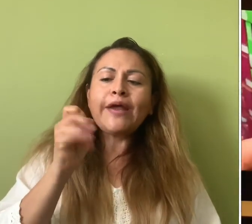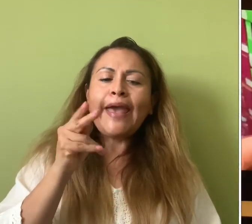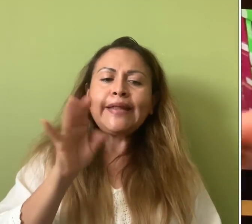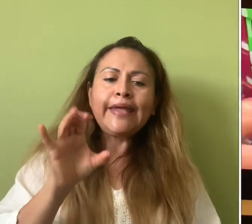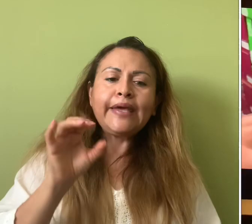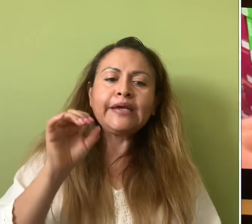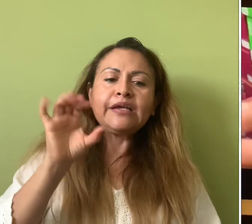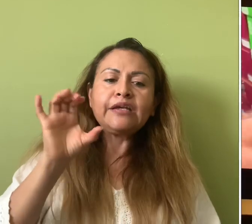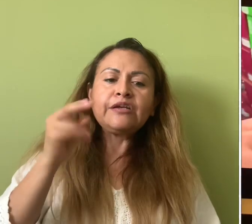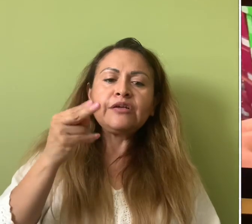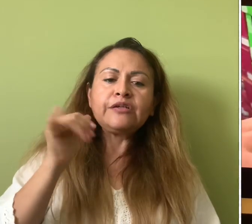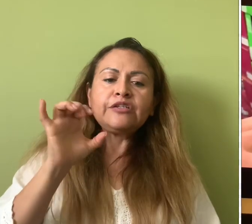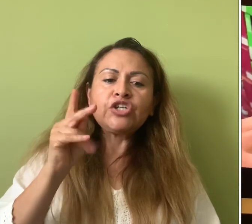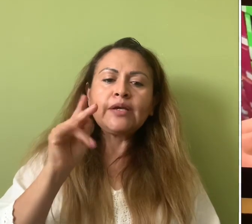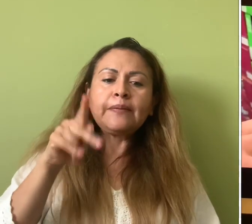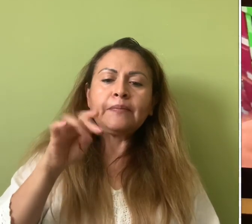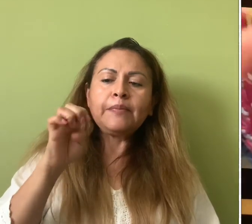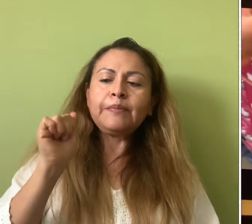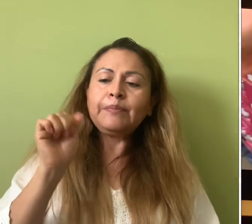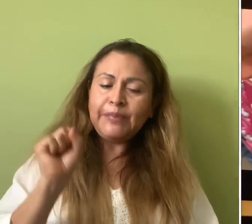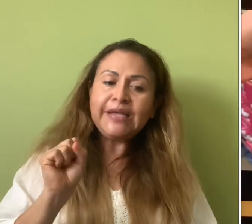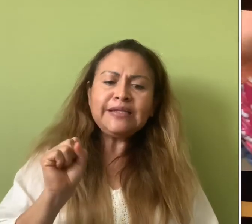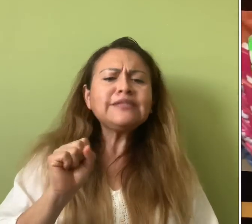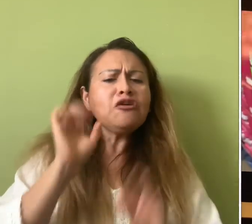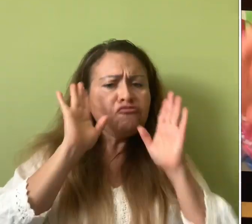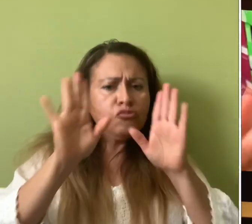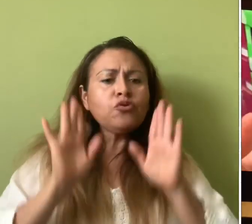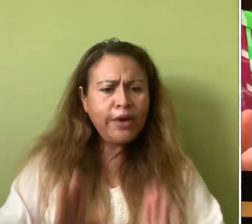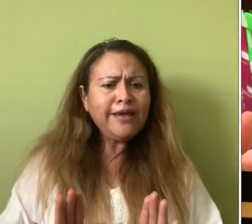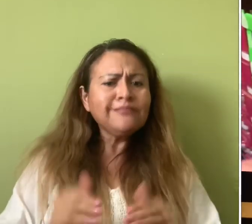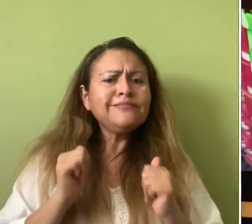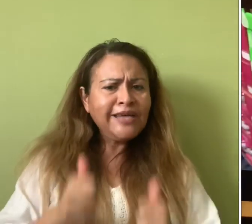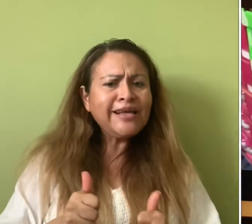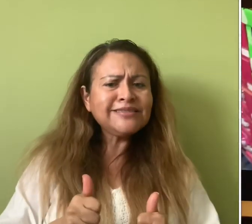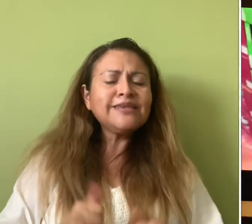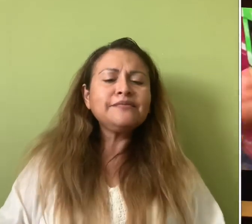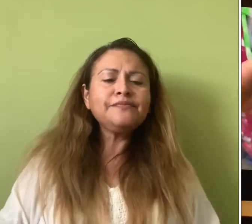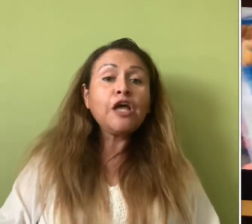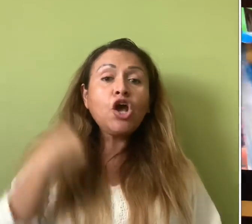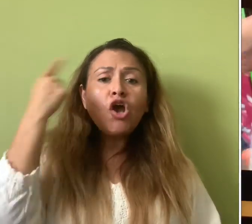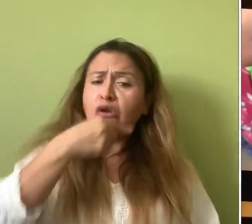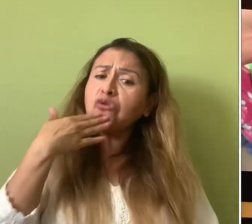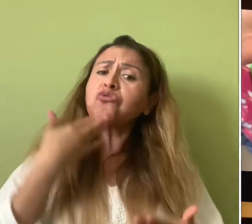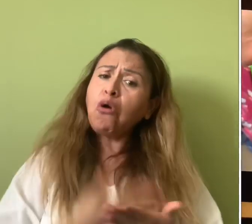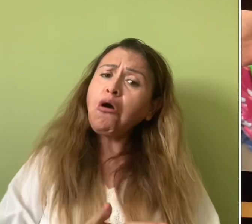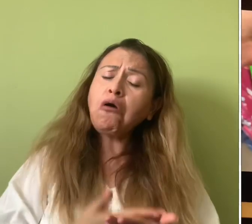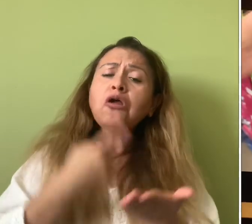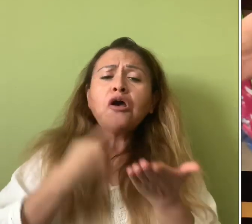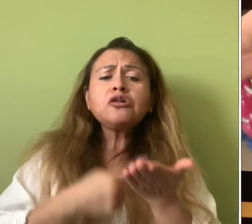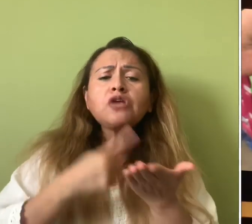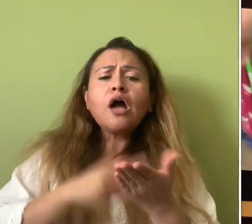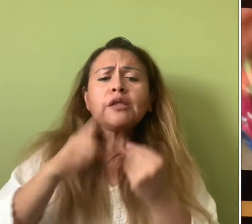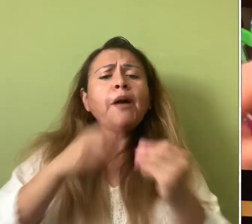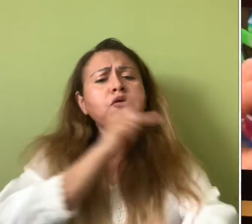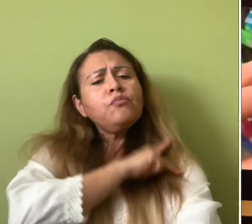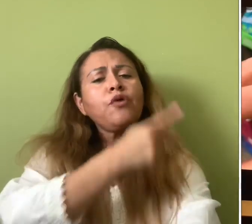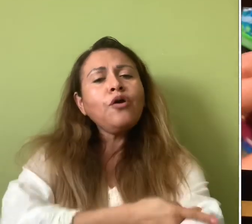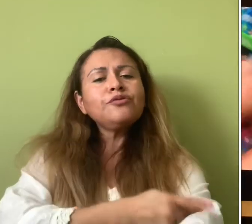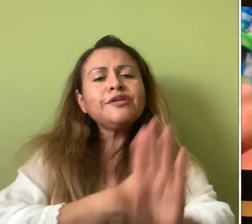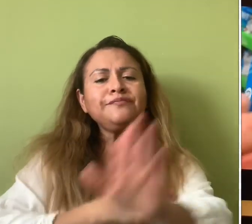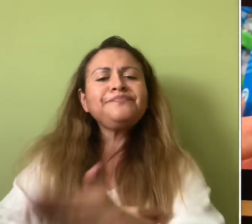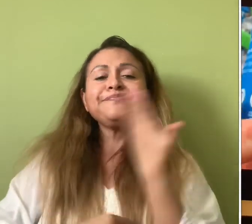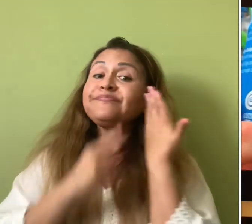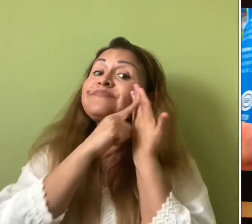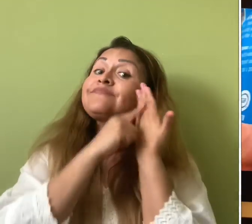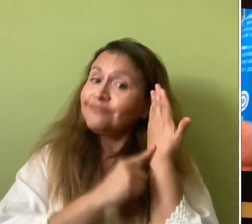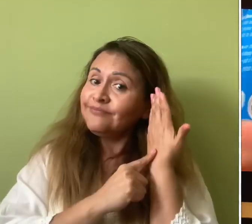front. Organic chickpeas. Great, because chickpeas are legumes. Looks really good. Talks about the protein here. But then I flip it over. I